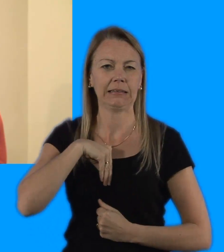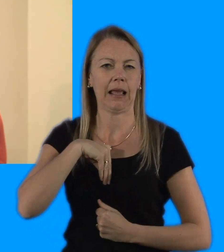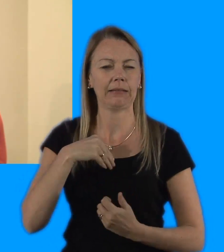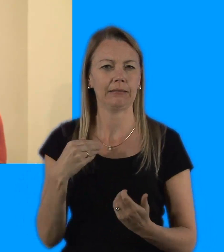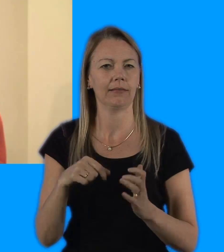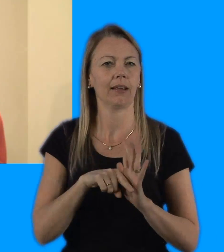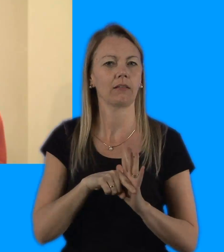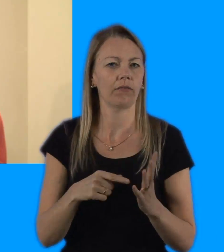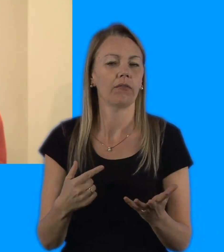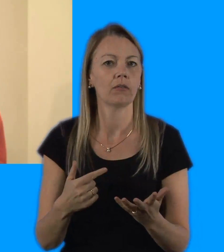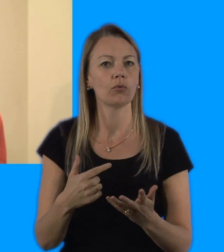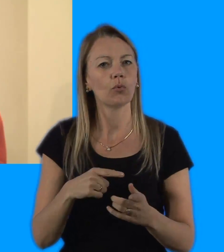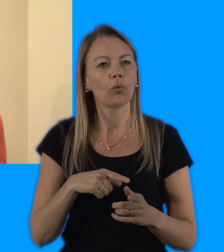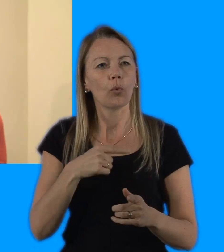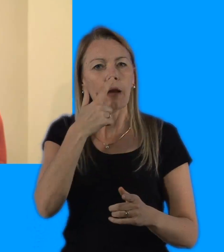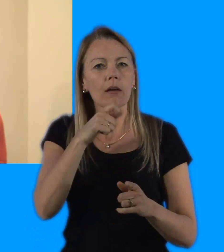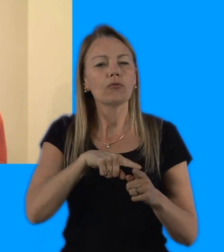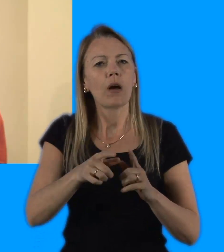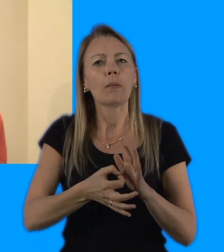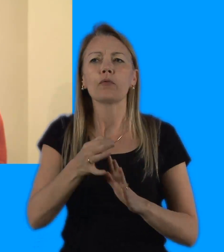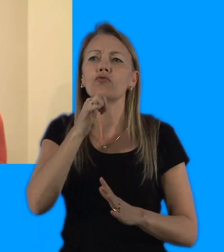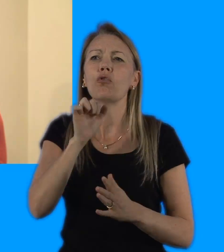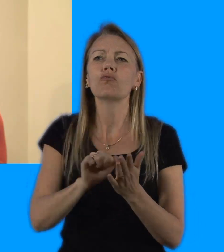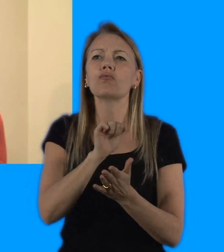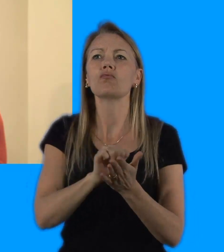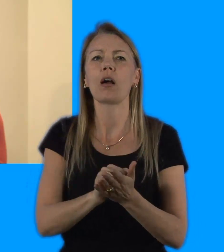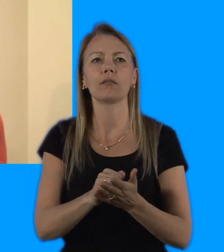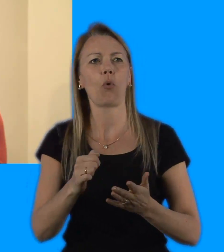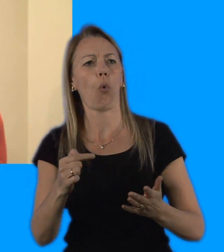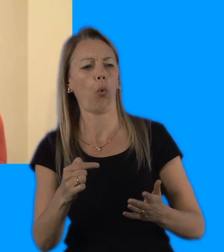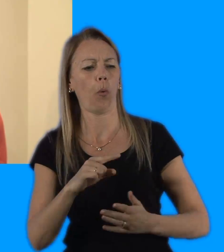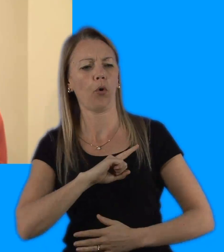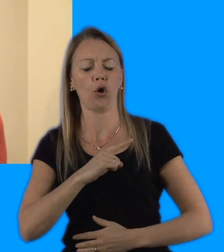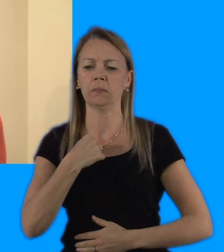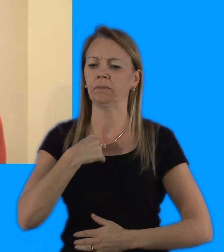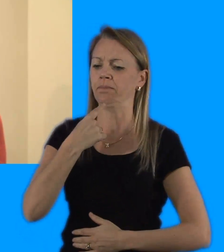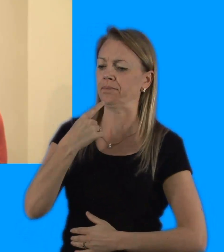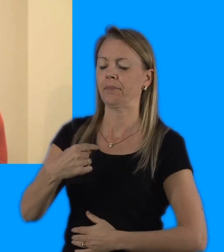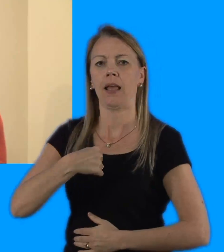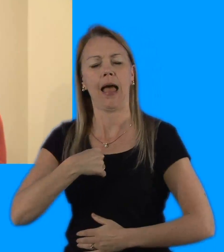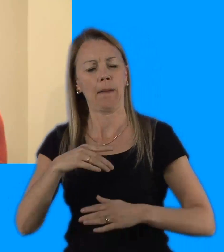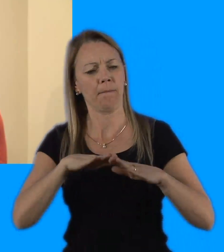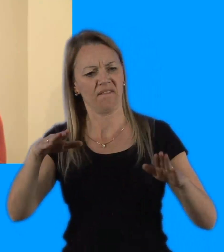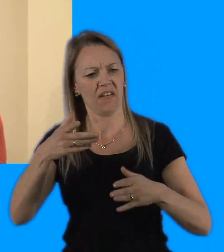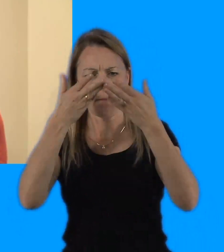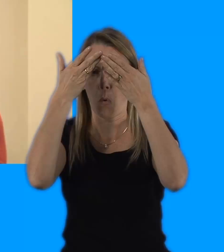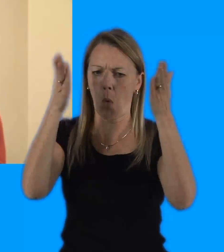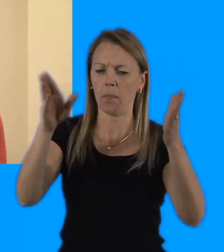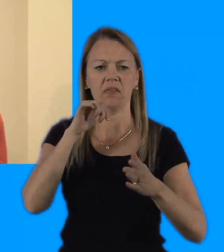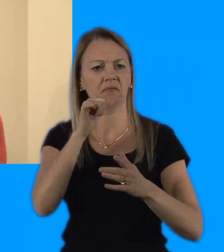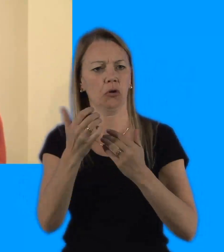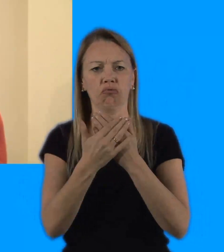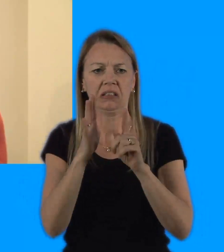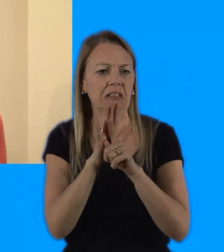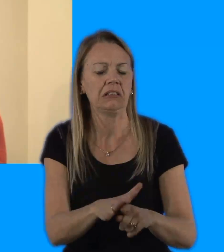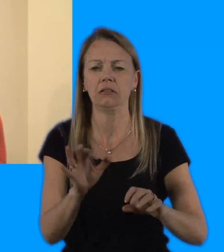then we would take some small step. It's not right to make out that because you say, I'm fair-minded, I'm not